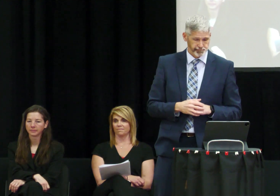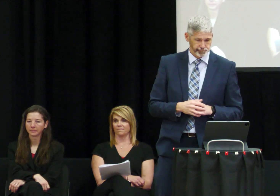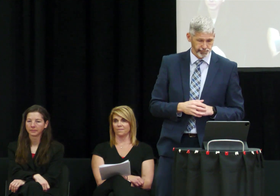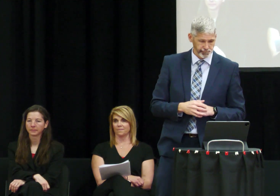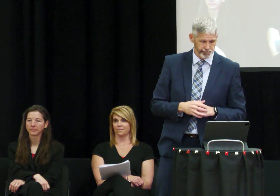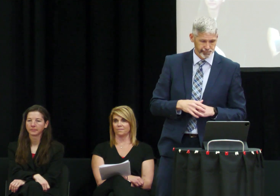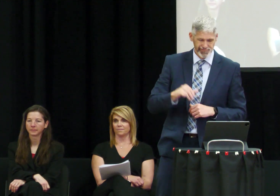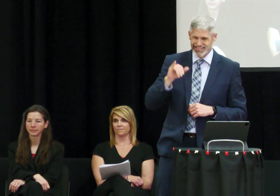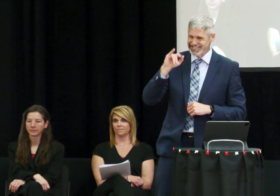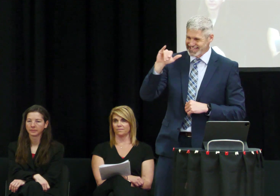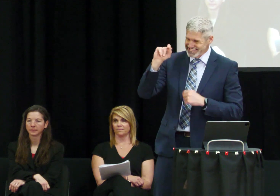myself.